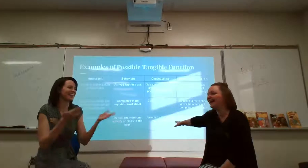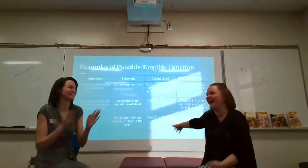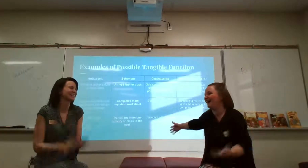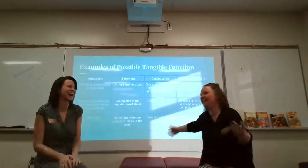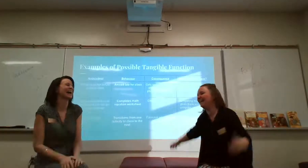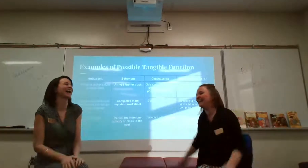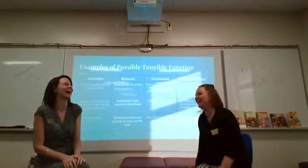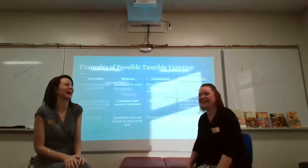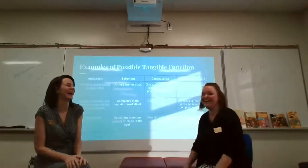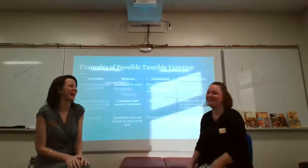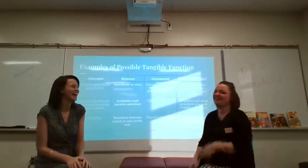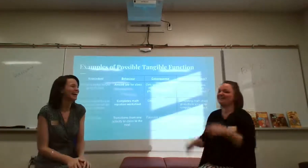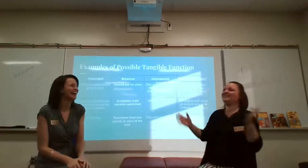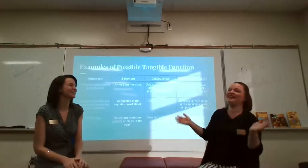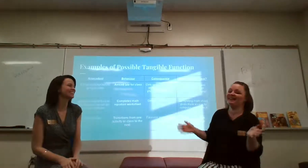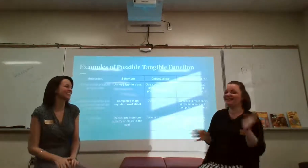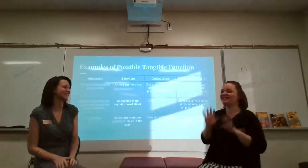I know. That's hilarious.